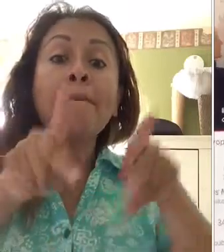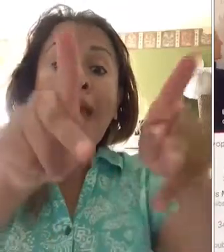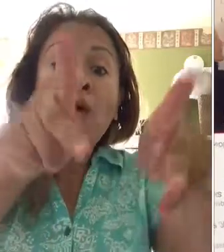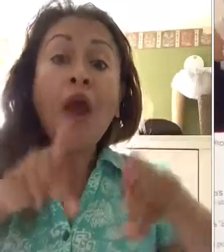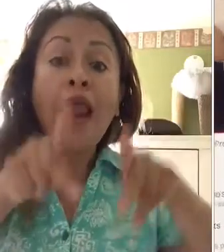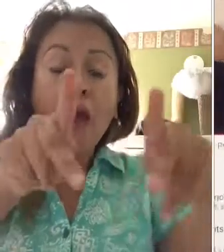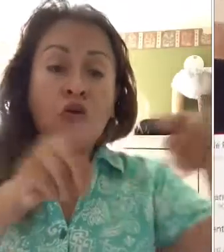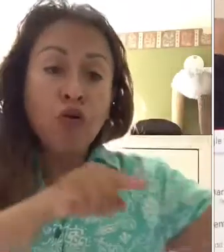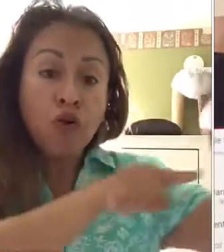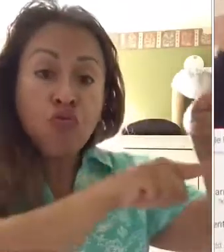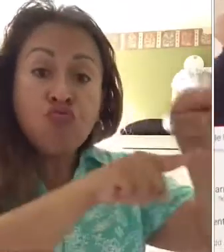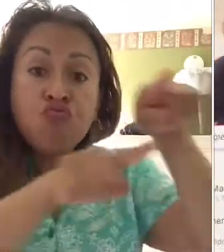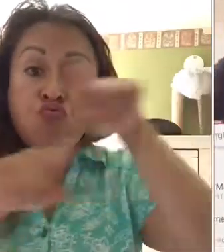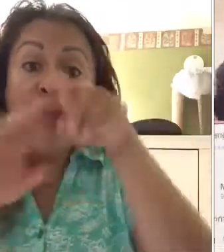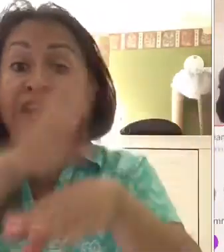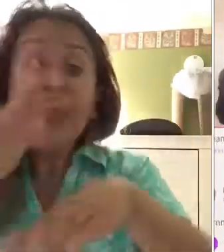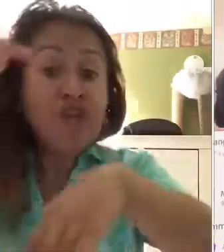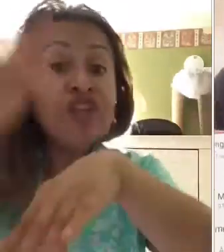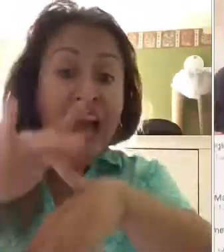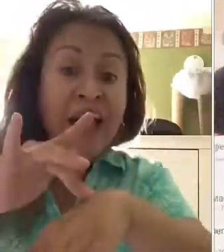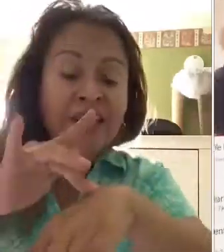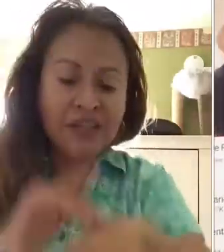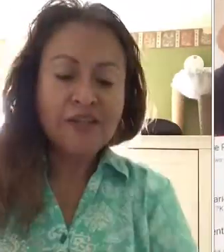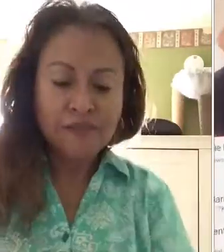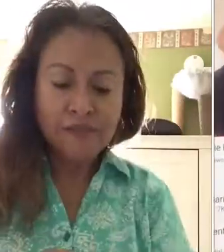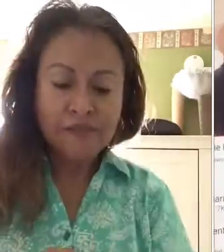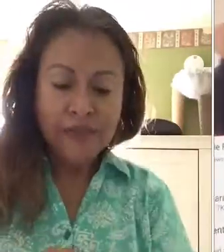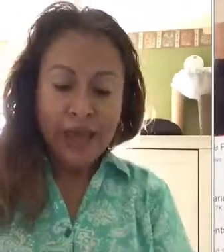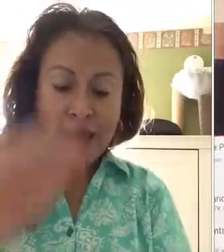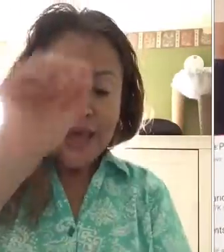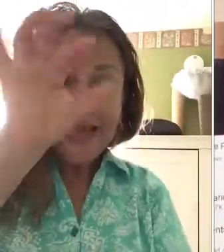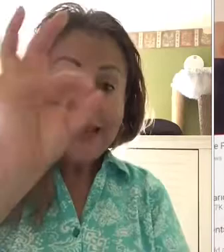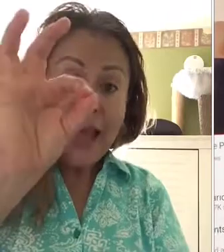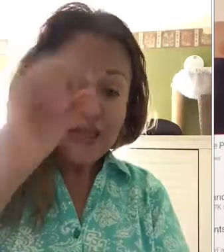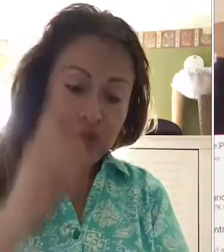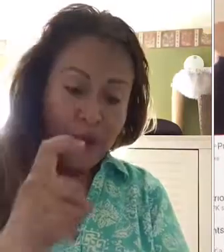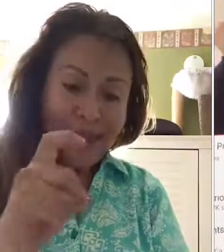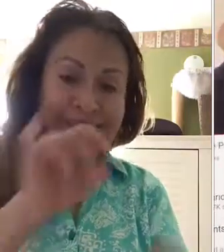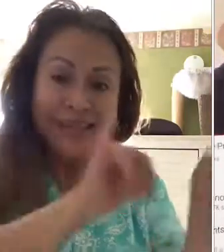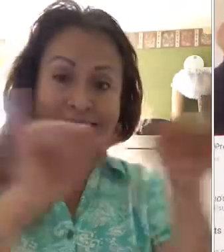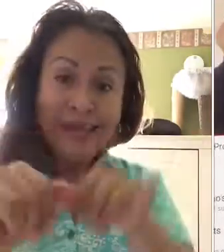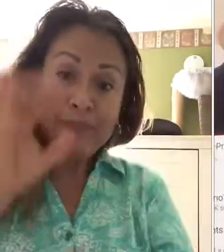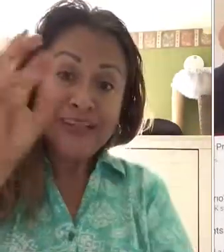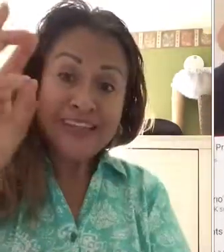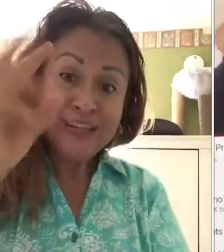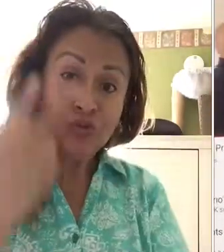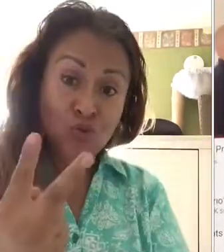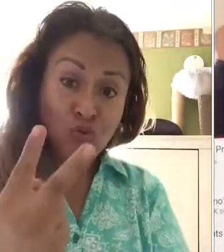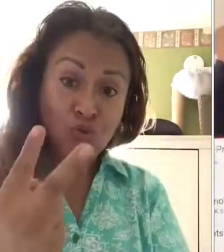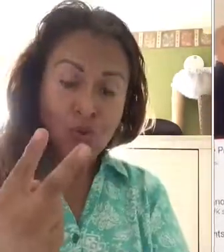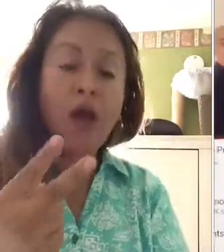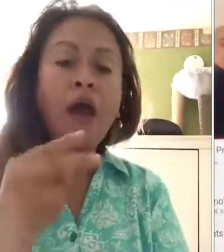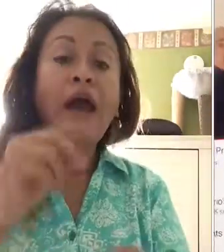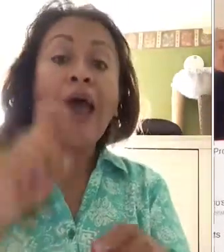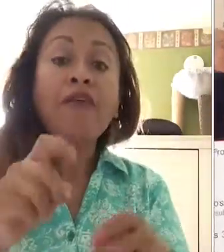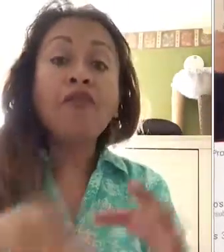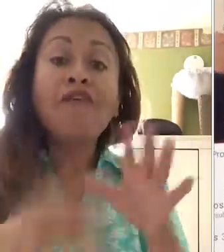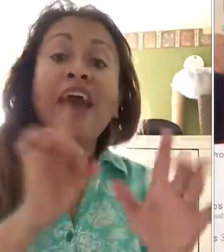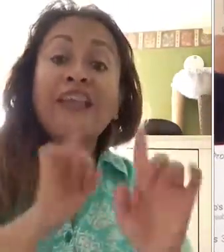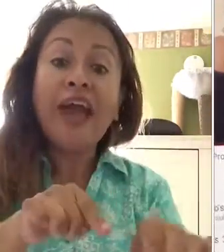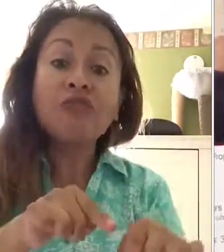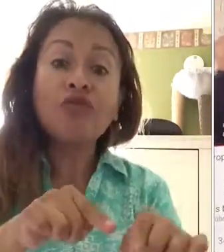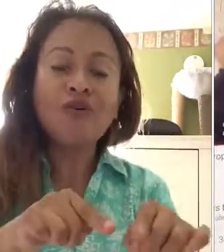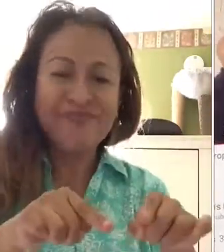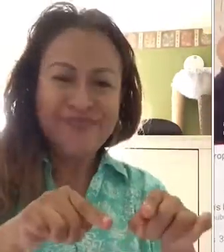x, let's write that down, 9 to x is the same as 6 to 2. Okay, so that's our proportion. All we have to do to solve is we can cross